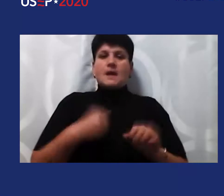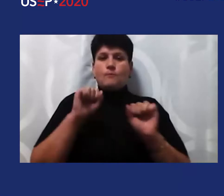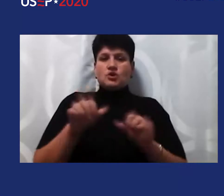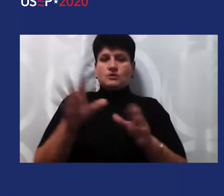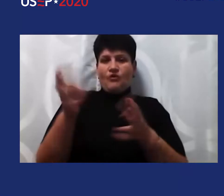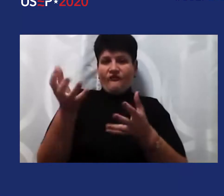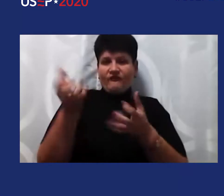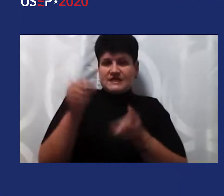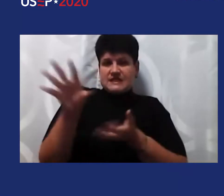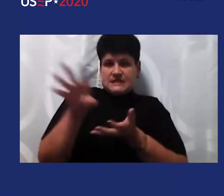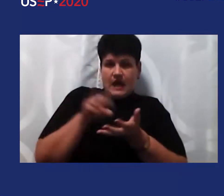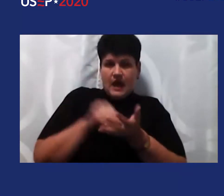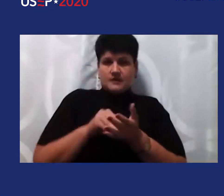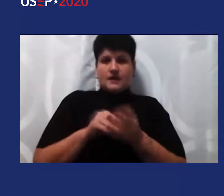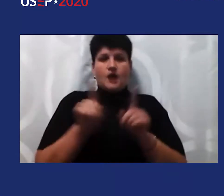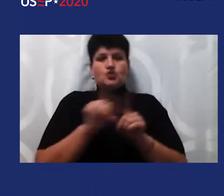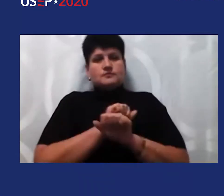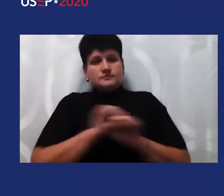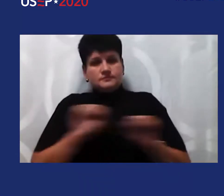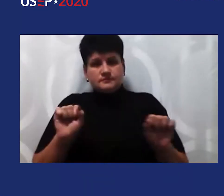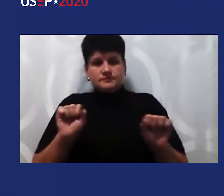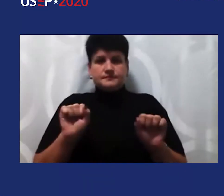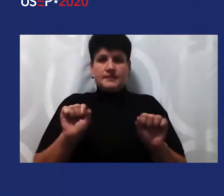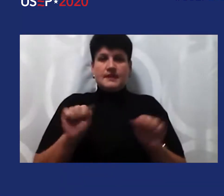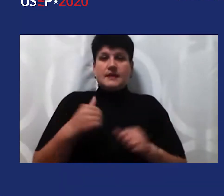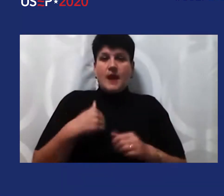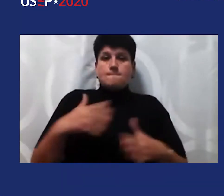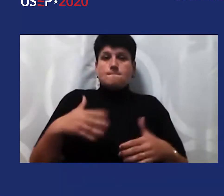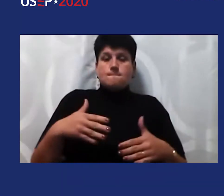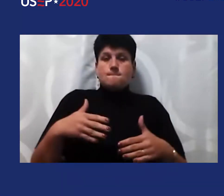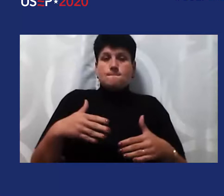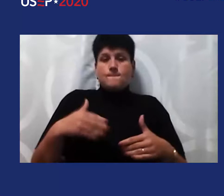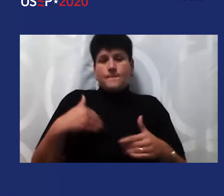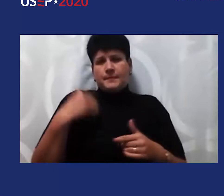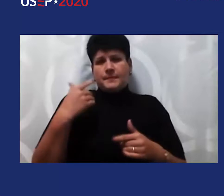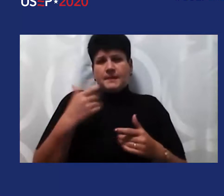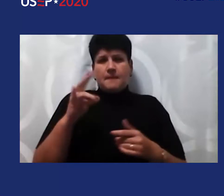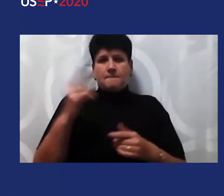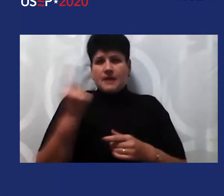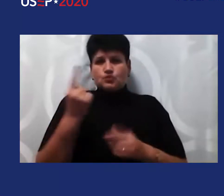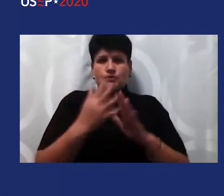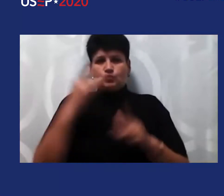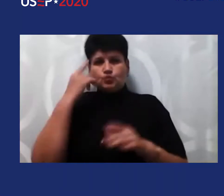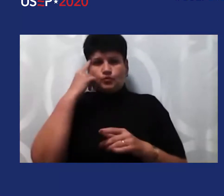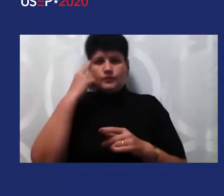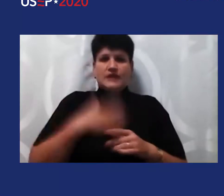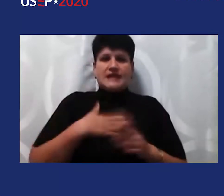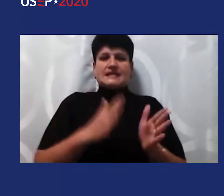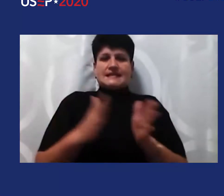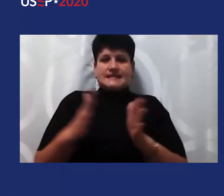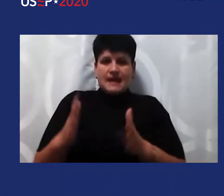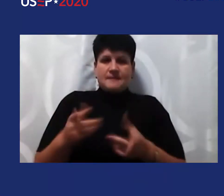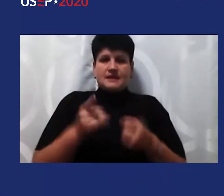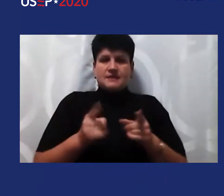of elections. However, what the question, what we can borrow or learn from